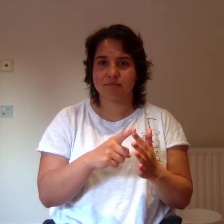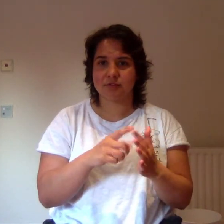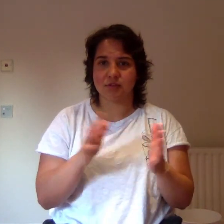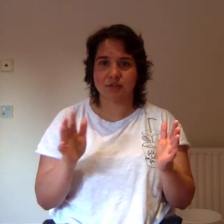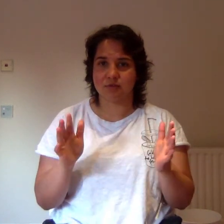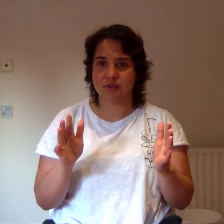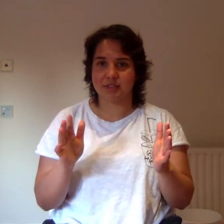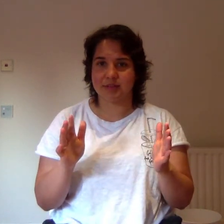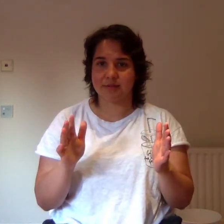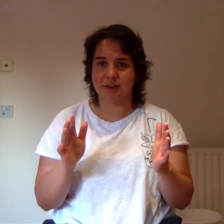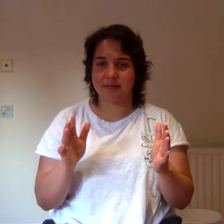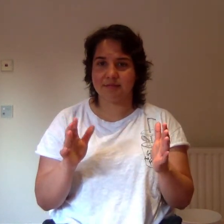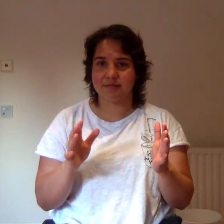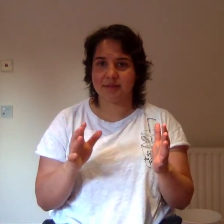so it's all at the same time.